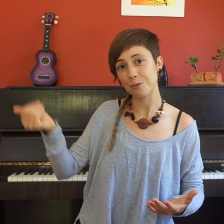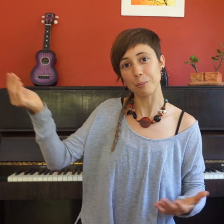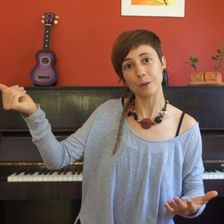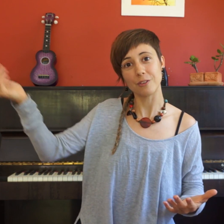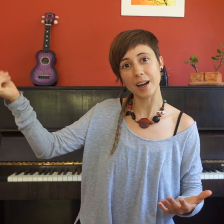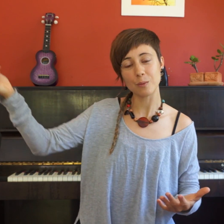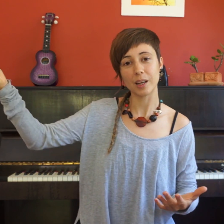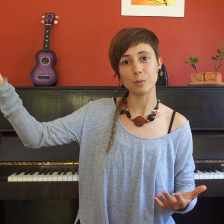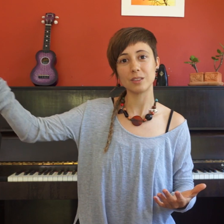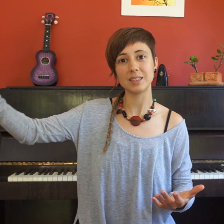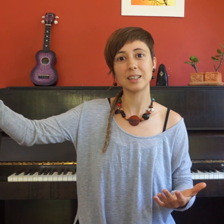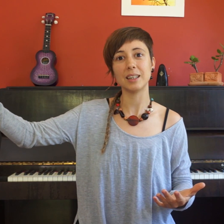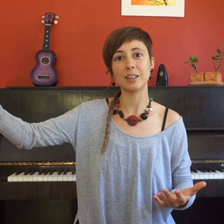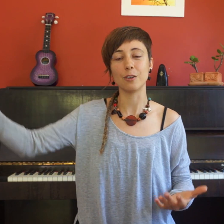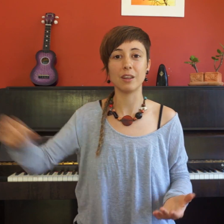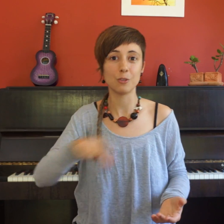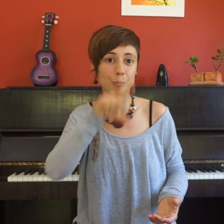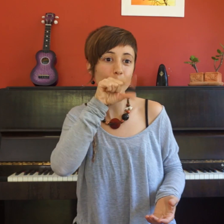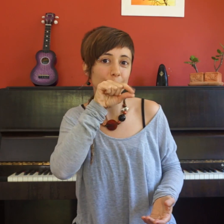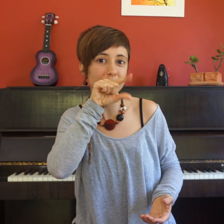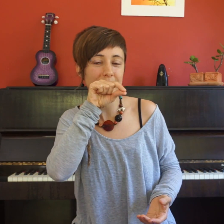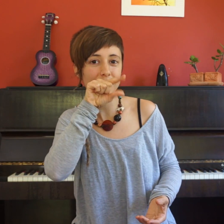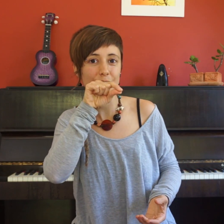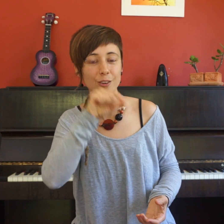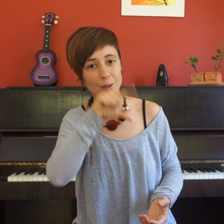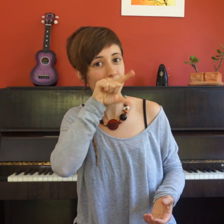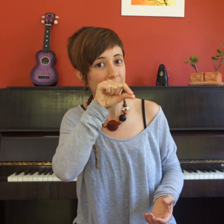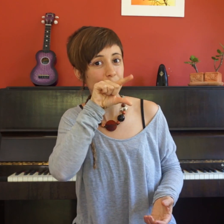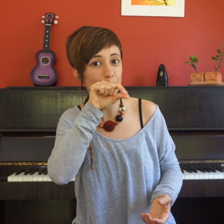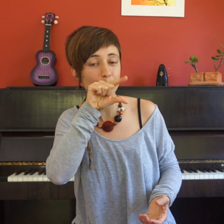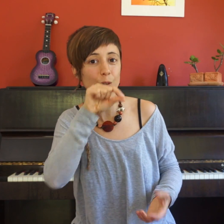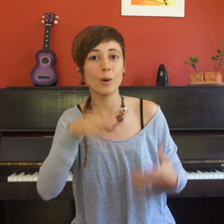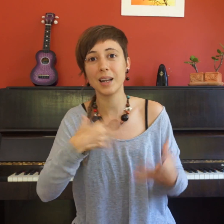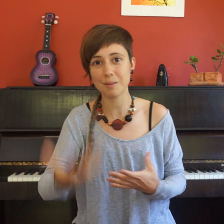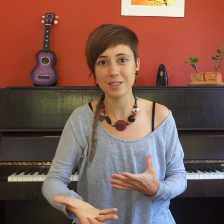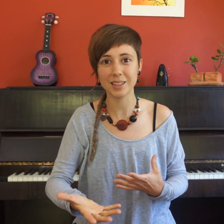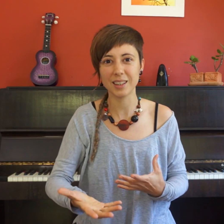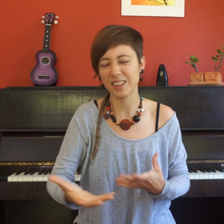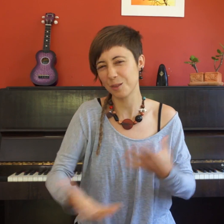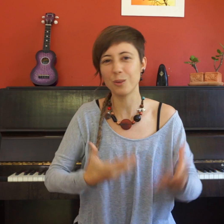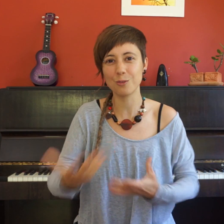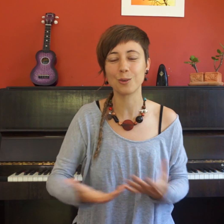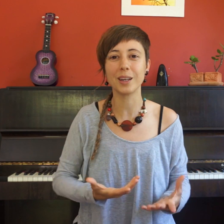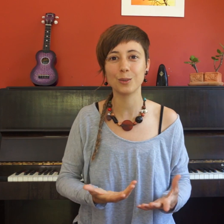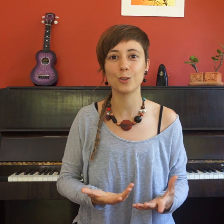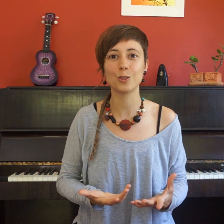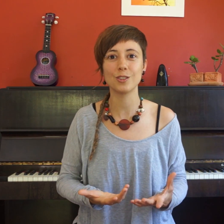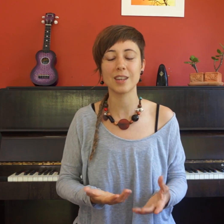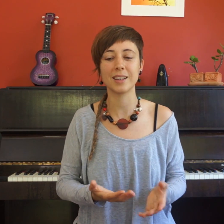for butterfly while I was singing, or if there is a bird in the song, I would sign for bird while I'm singing. That's a beautiful way to introduce signs